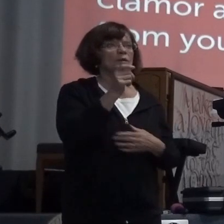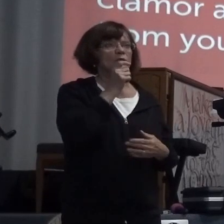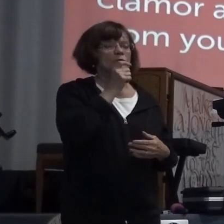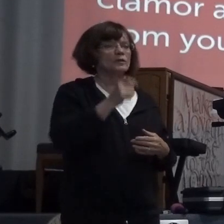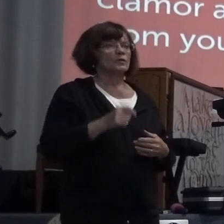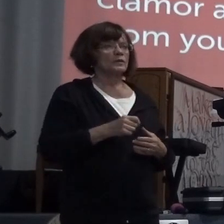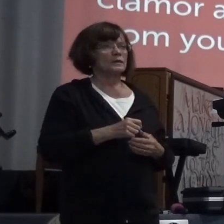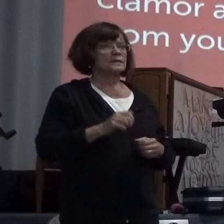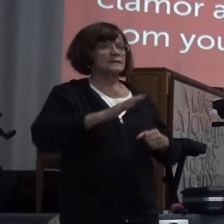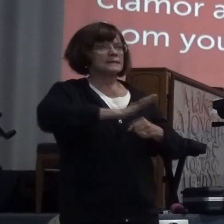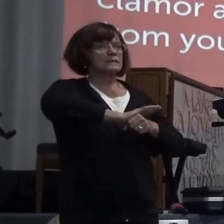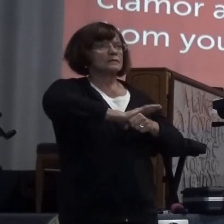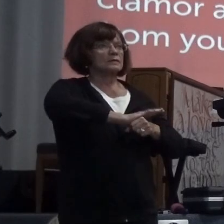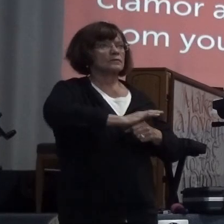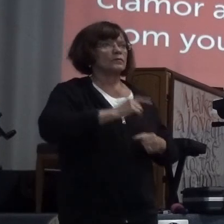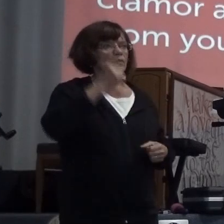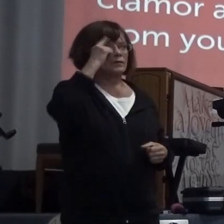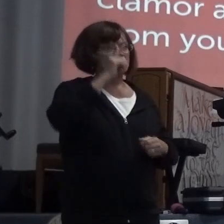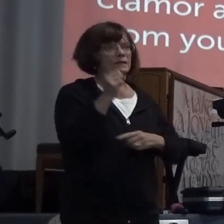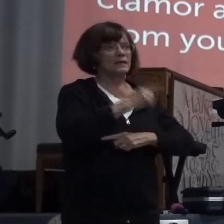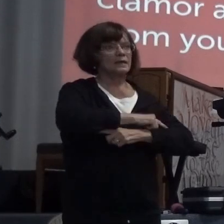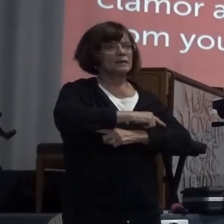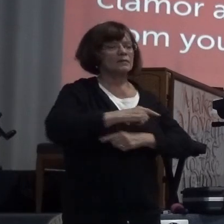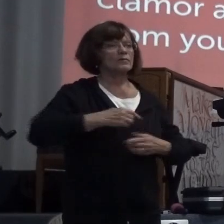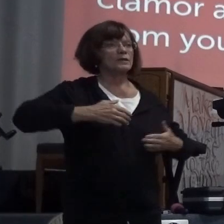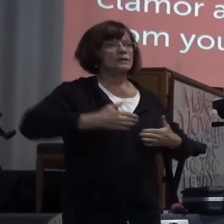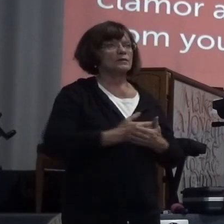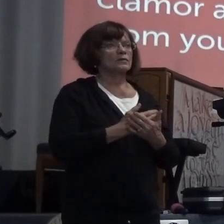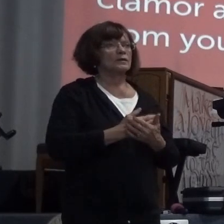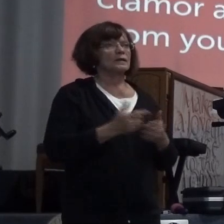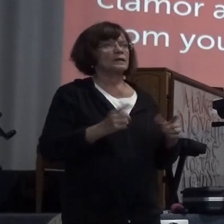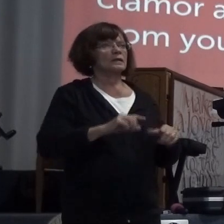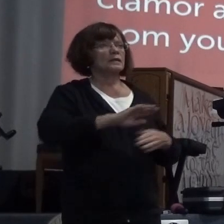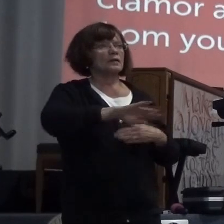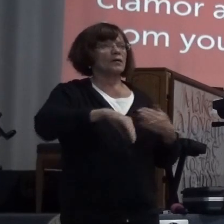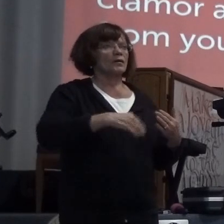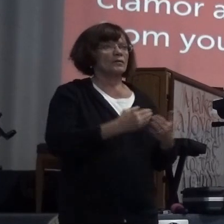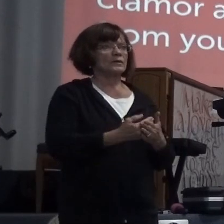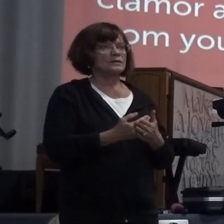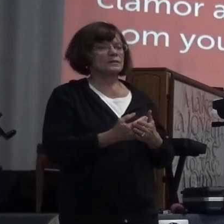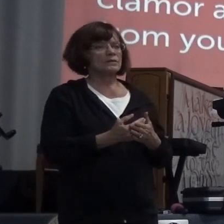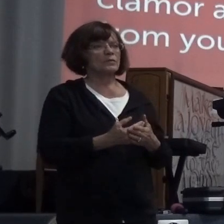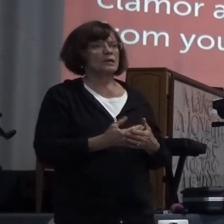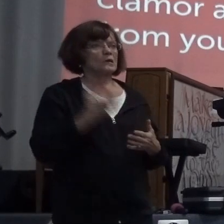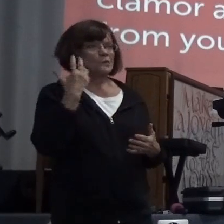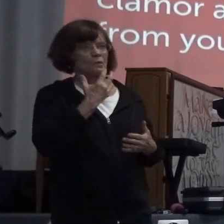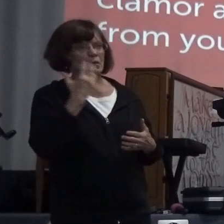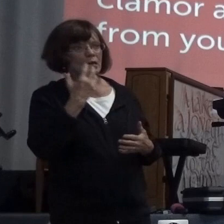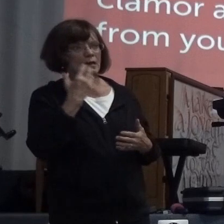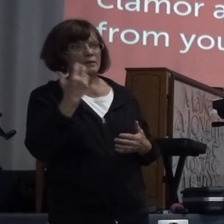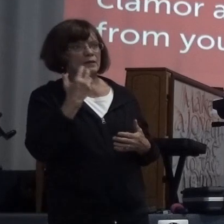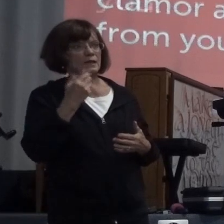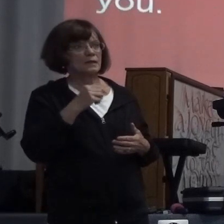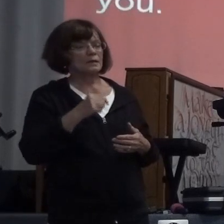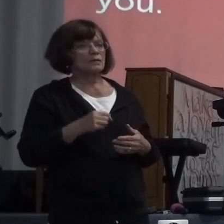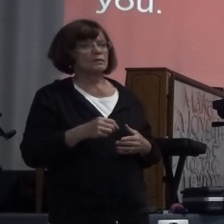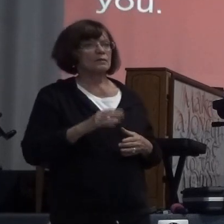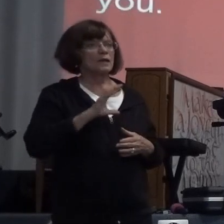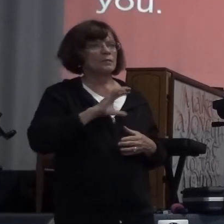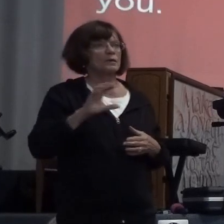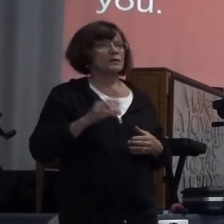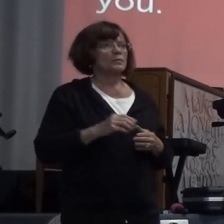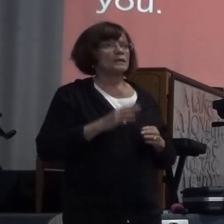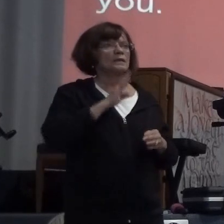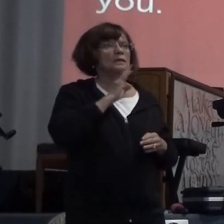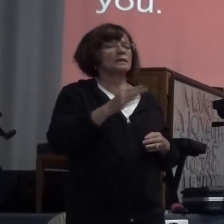all bitterness and wrath and anger and clamor and slander be put away from you, along with all malice.